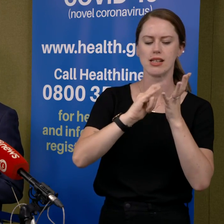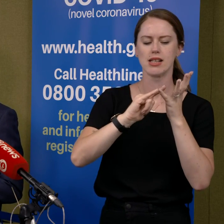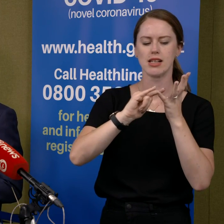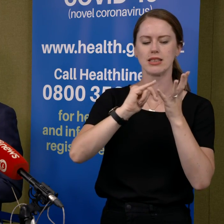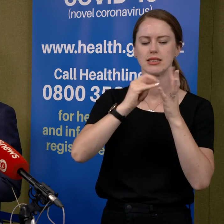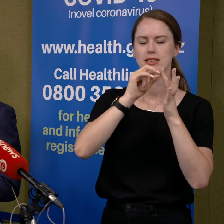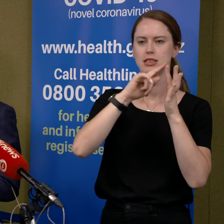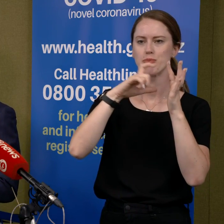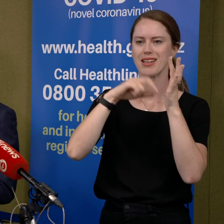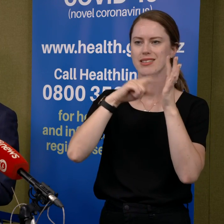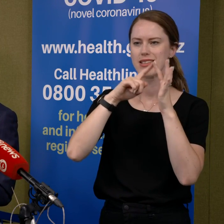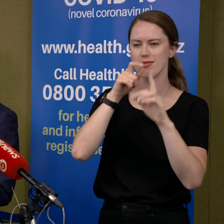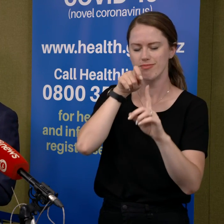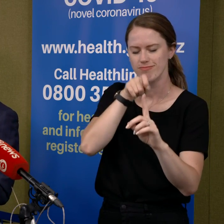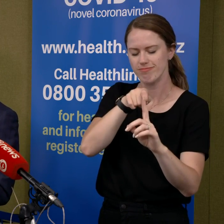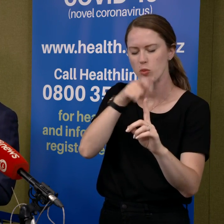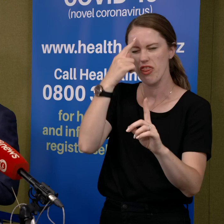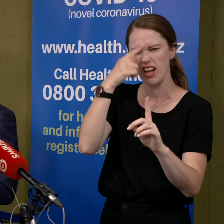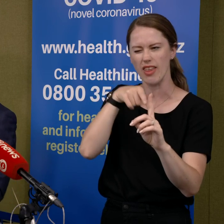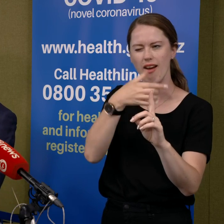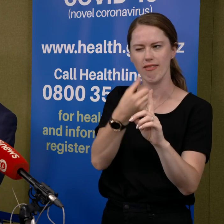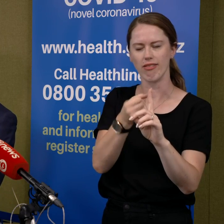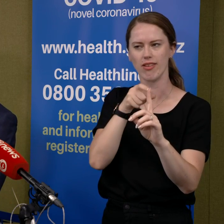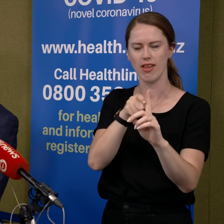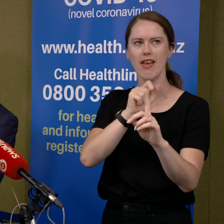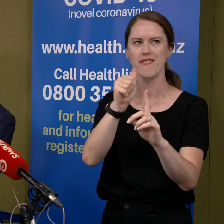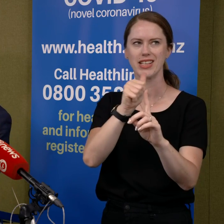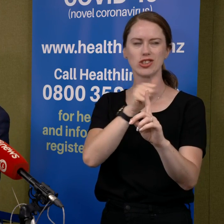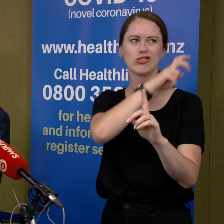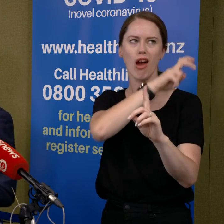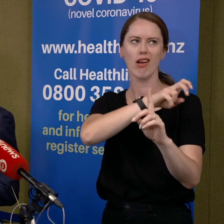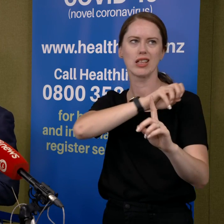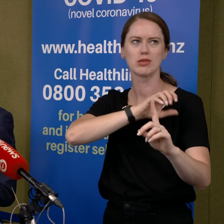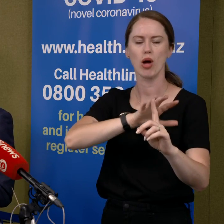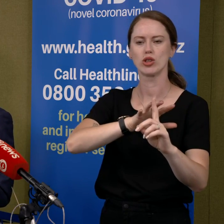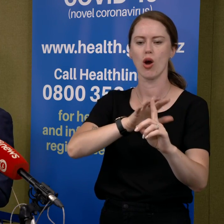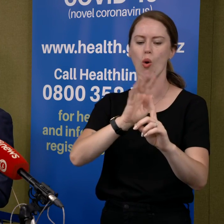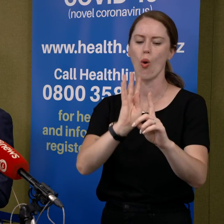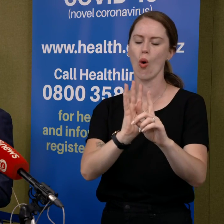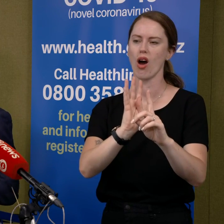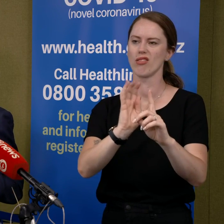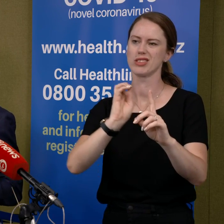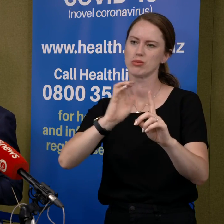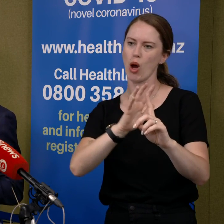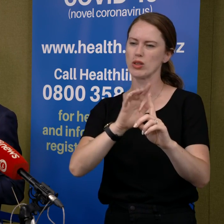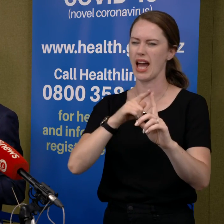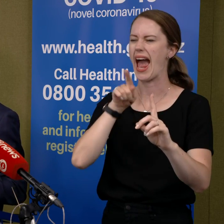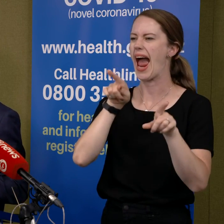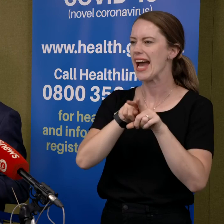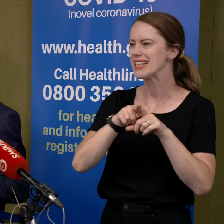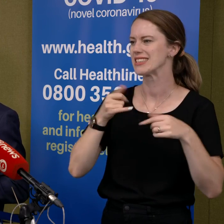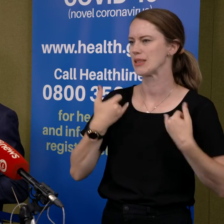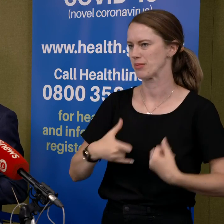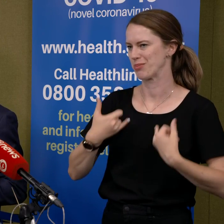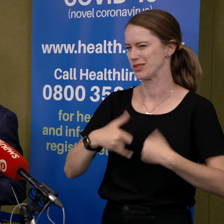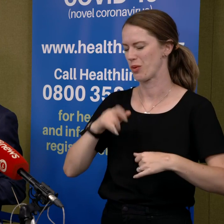someone who fits the criteria of travel exposure or exposure to a confirmed case and has symptoms consistent